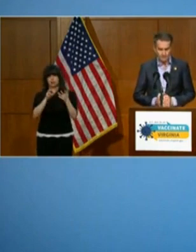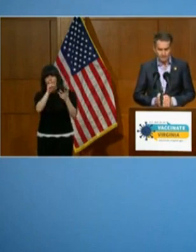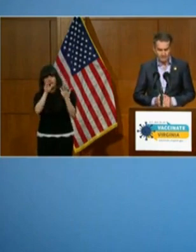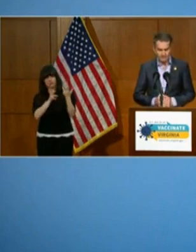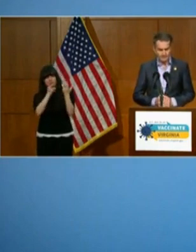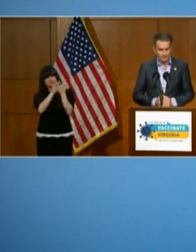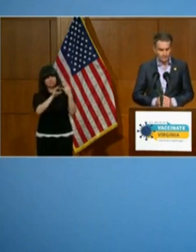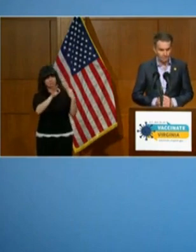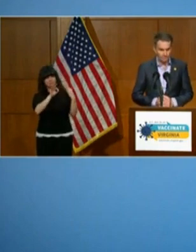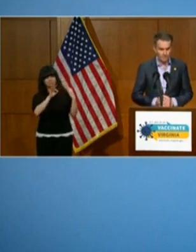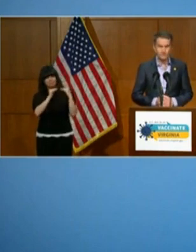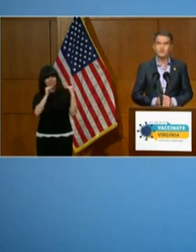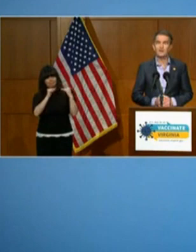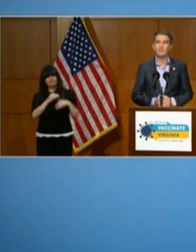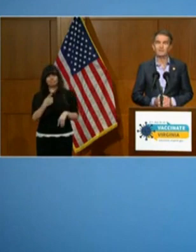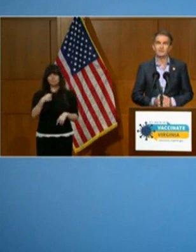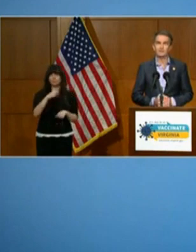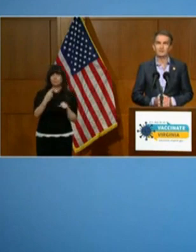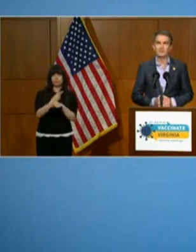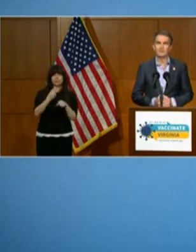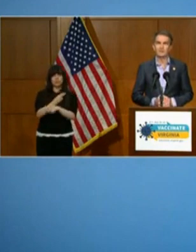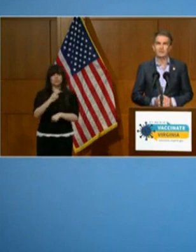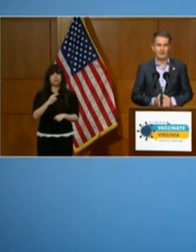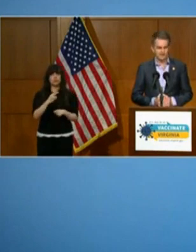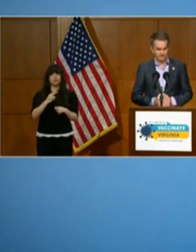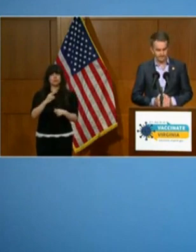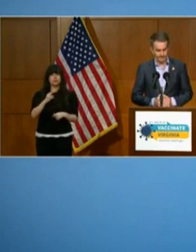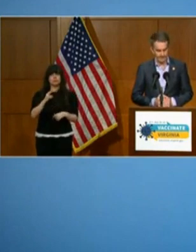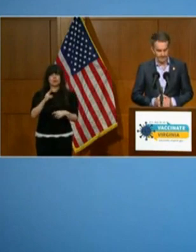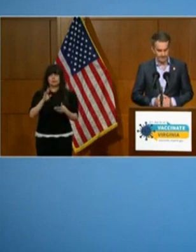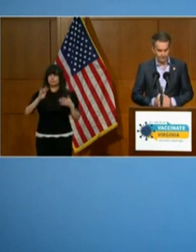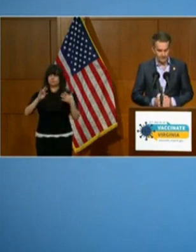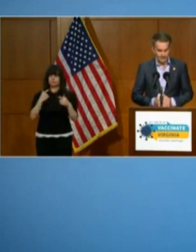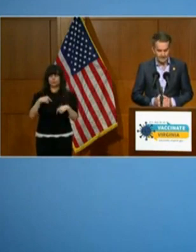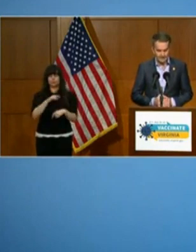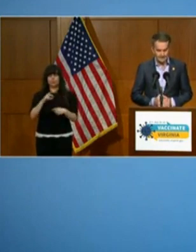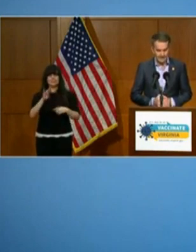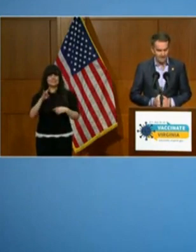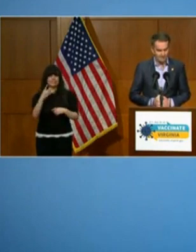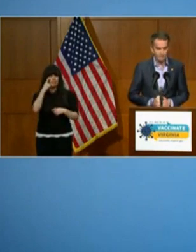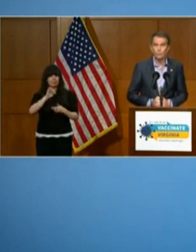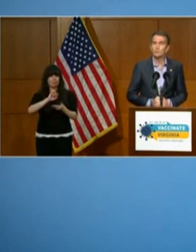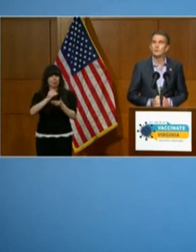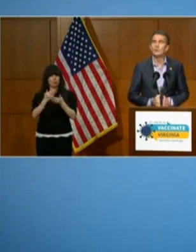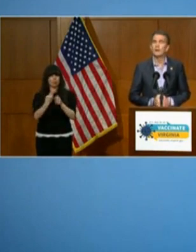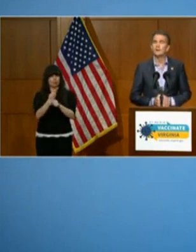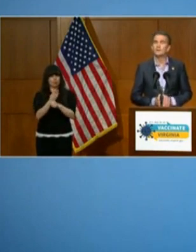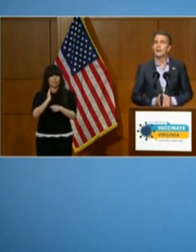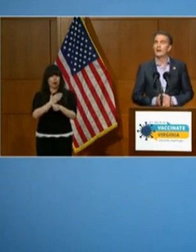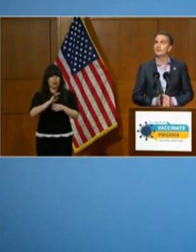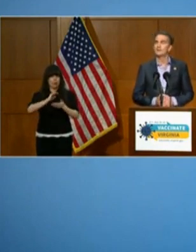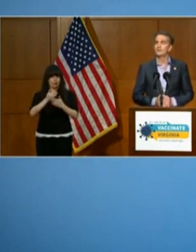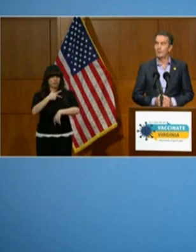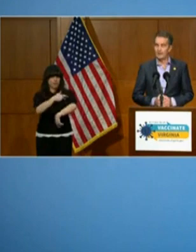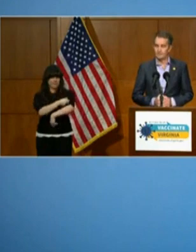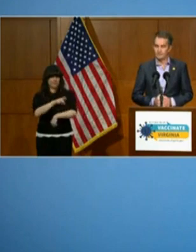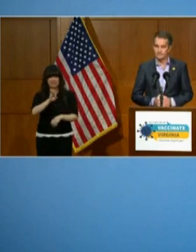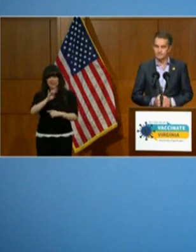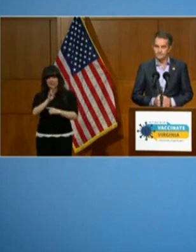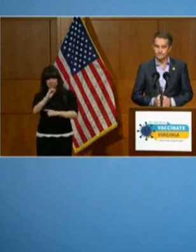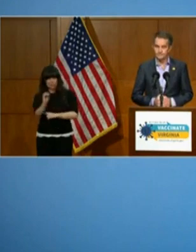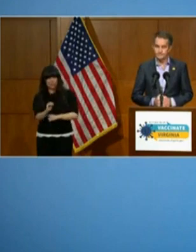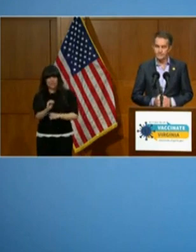we've received, which puts us 7th in the nation. So we're getting these out the door as fast as